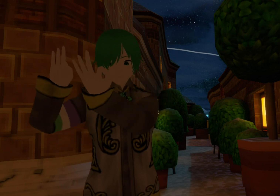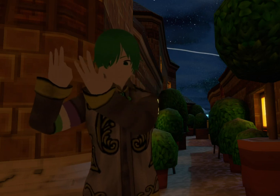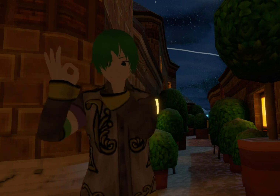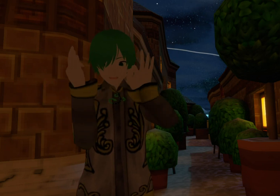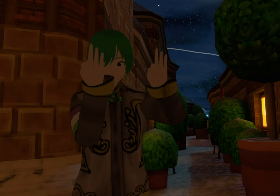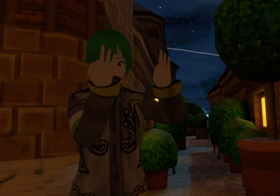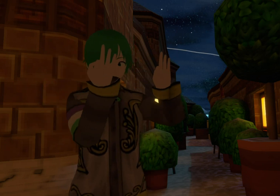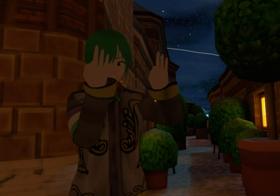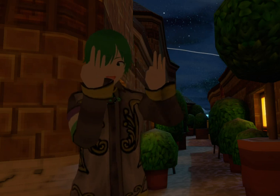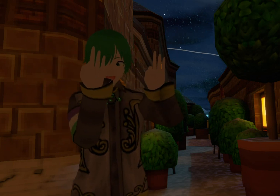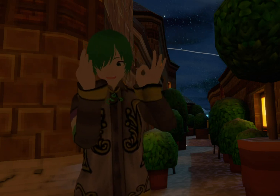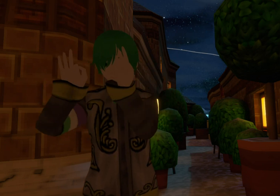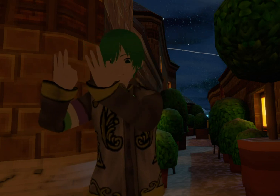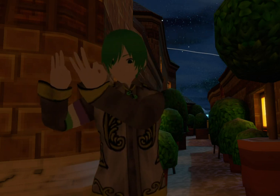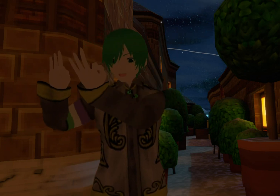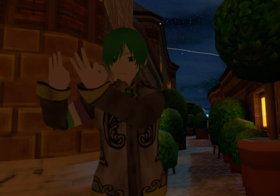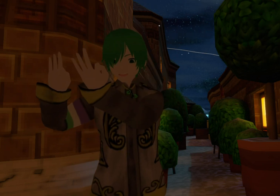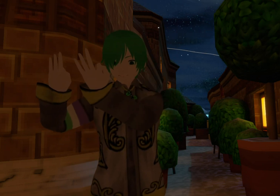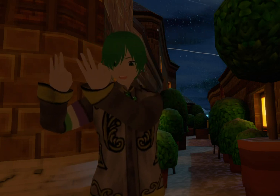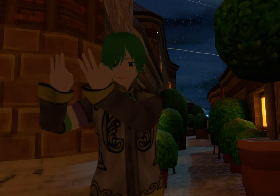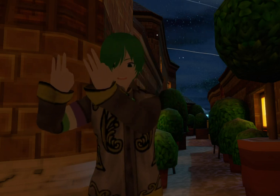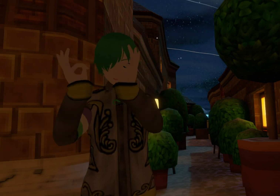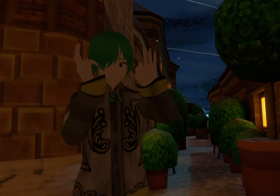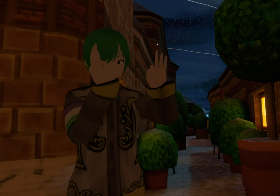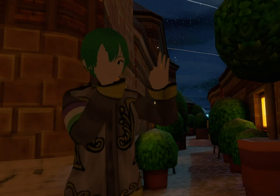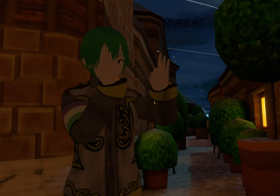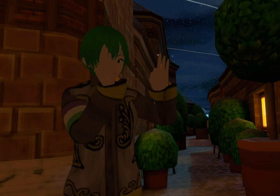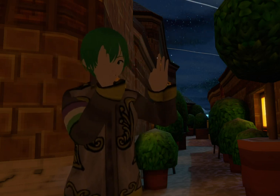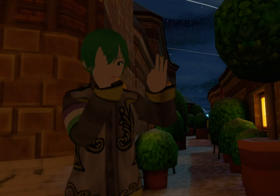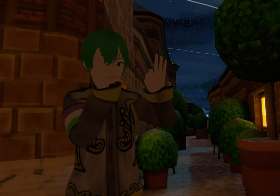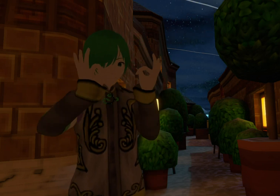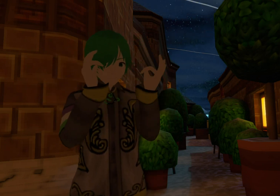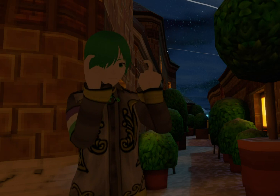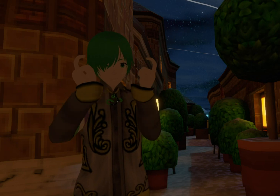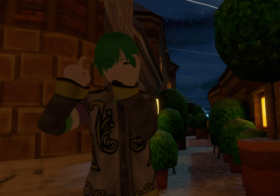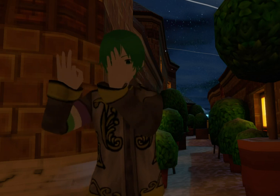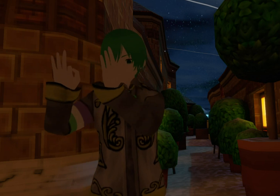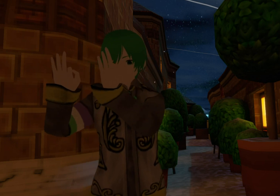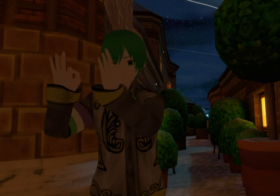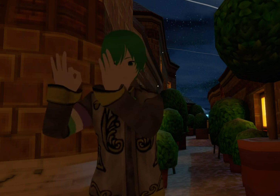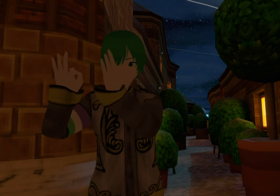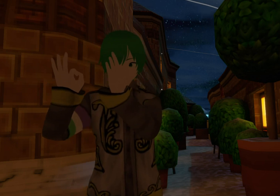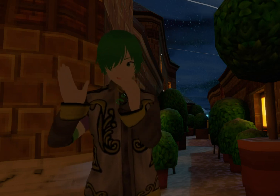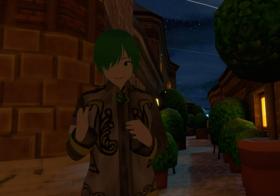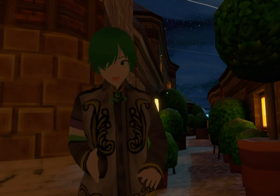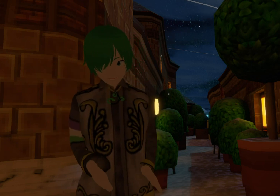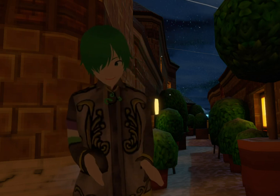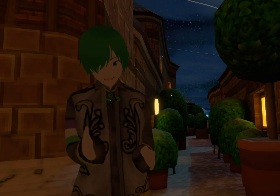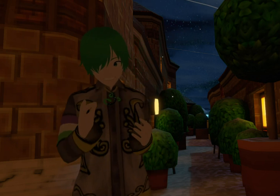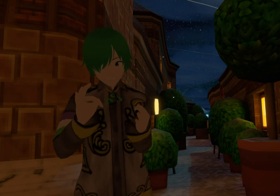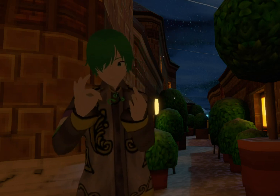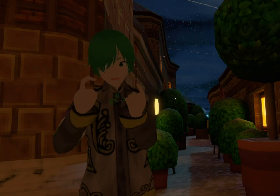To look to the side. Oh, glanced over there, glanced back. A bit of a double take. I